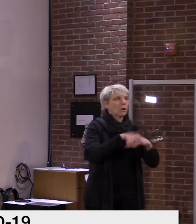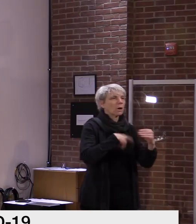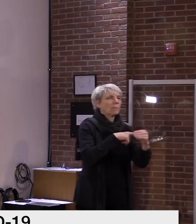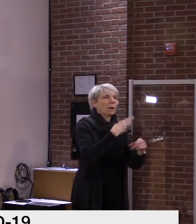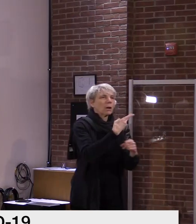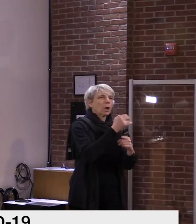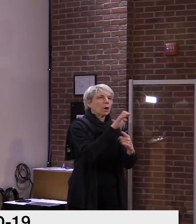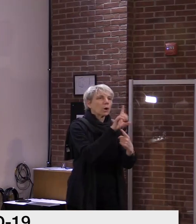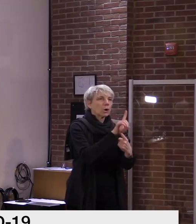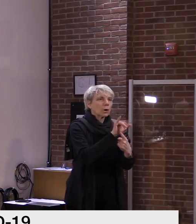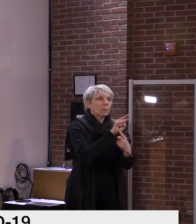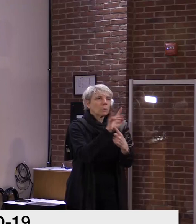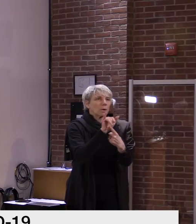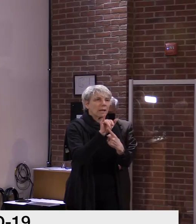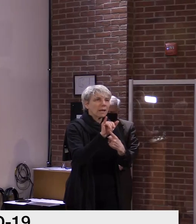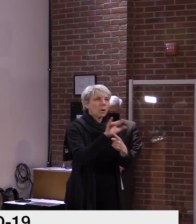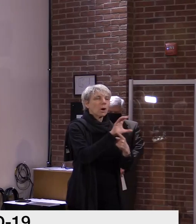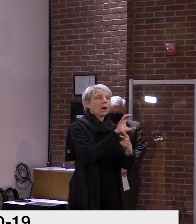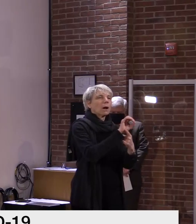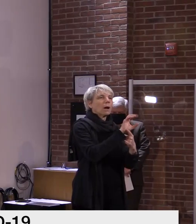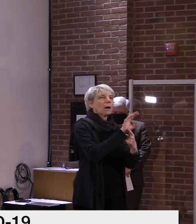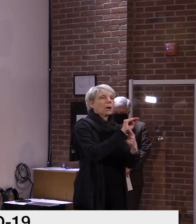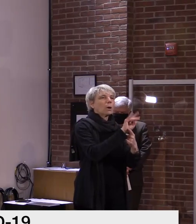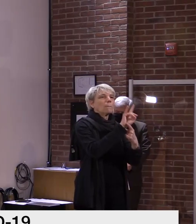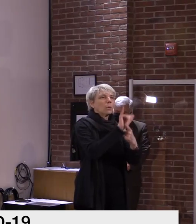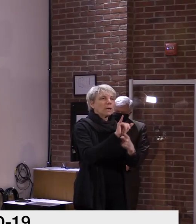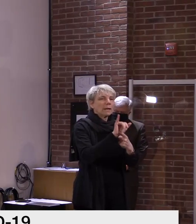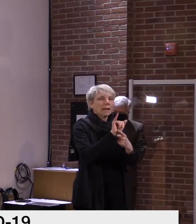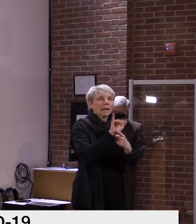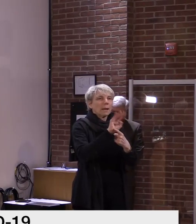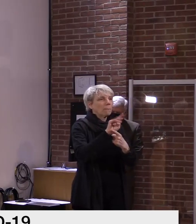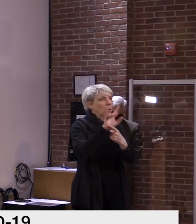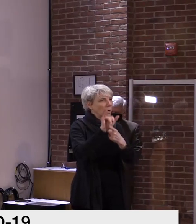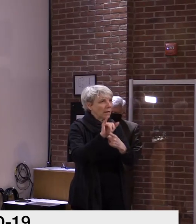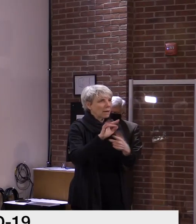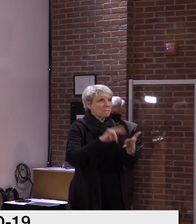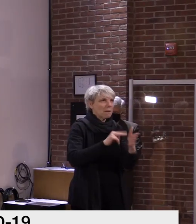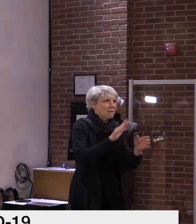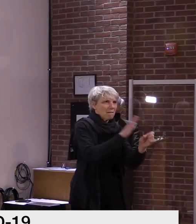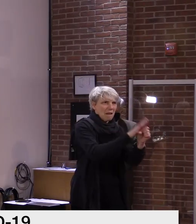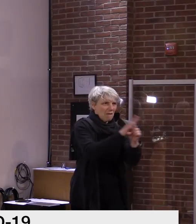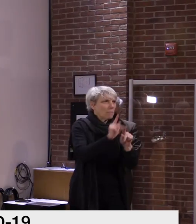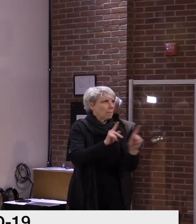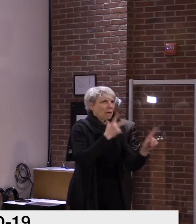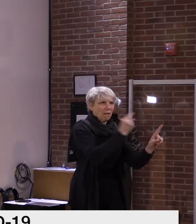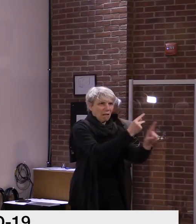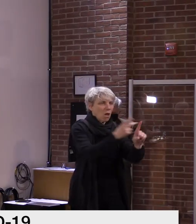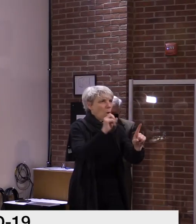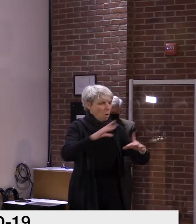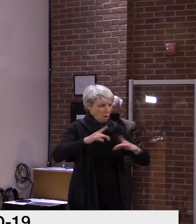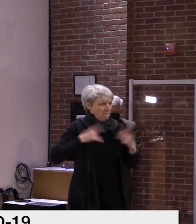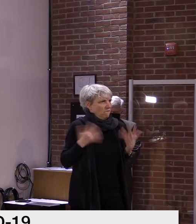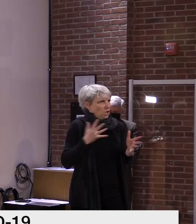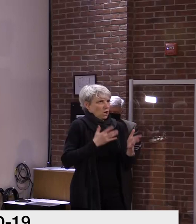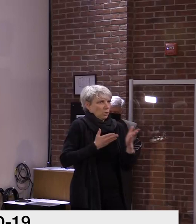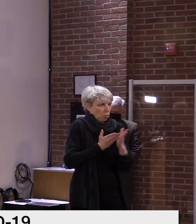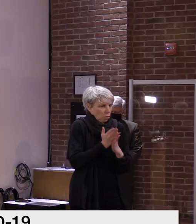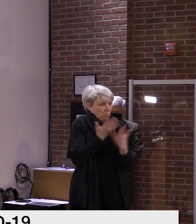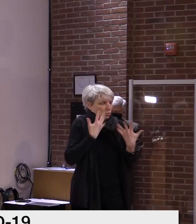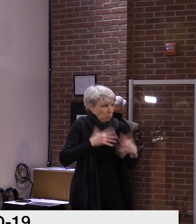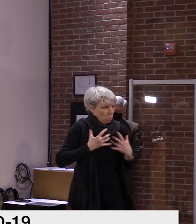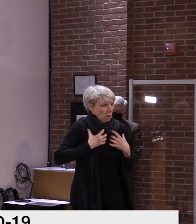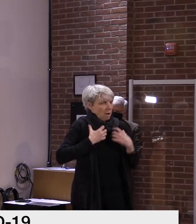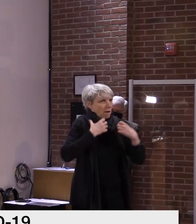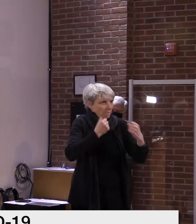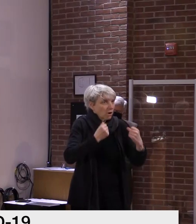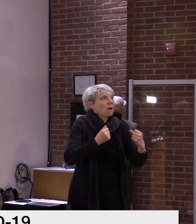immunity. Even though the scientific community does not yet have a definitive percentage of the population vaccinated that we